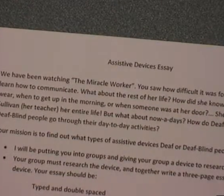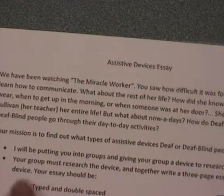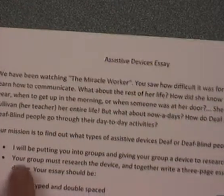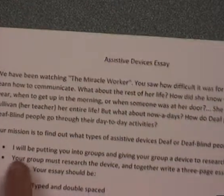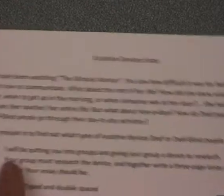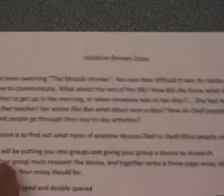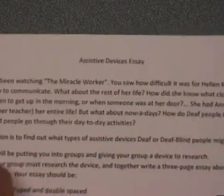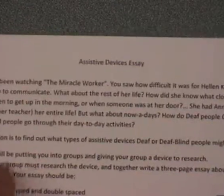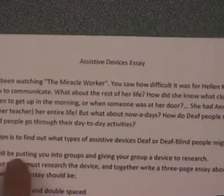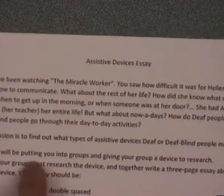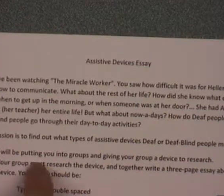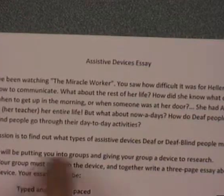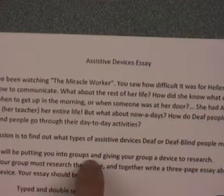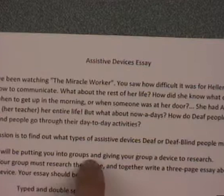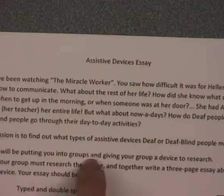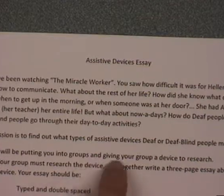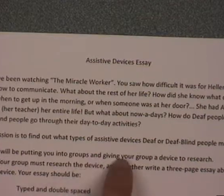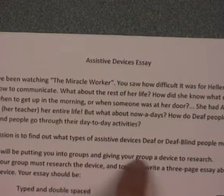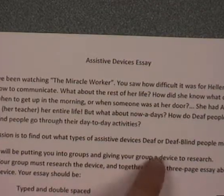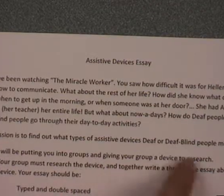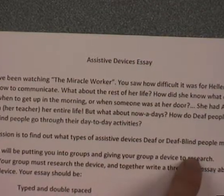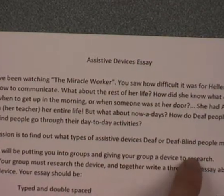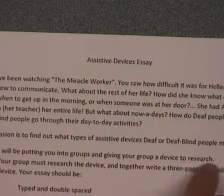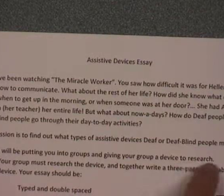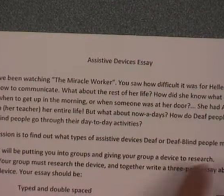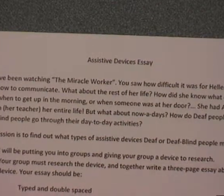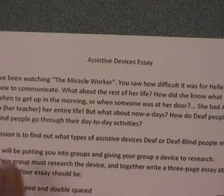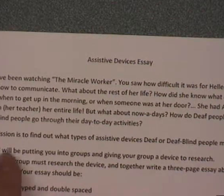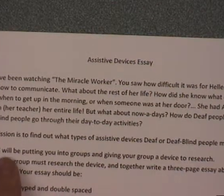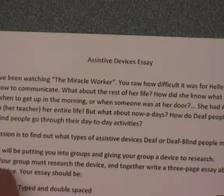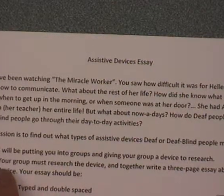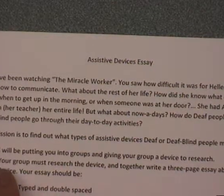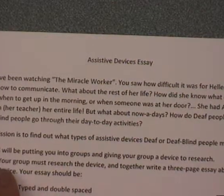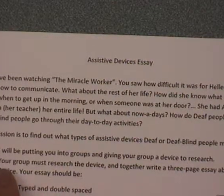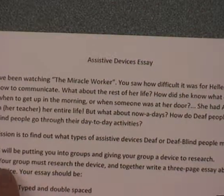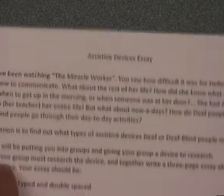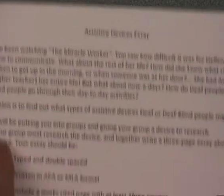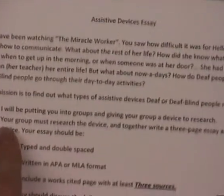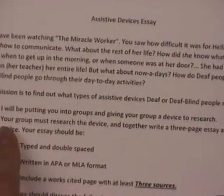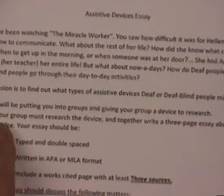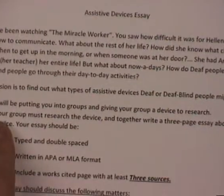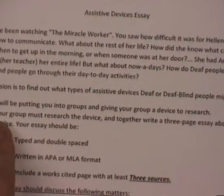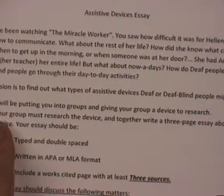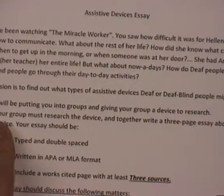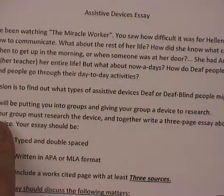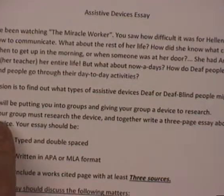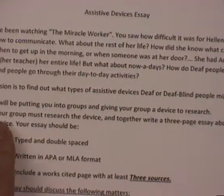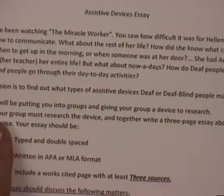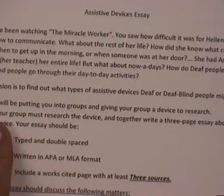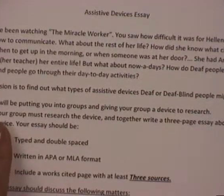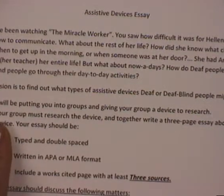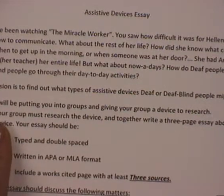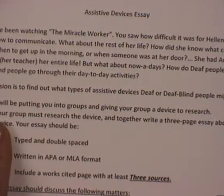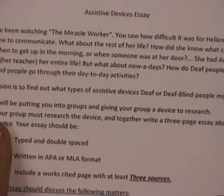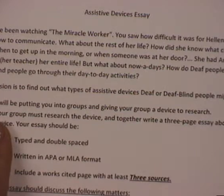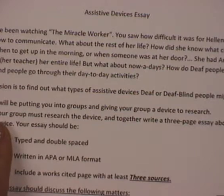I said, I will be putting you into groups and giving your group a device to research. Some of it is more concept, not necessarily a